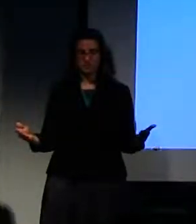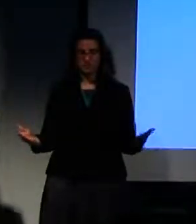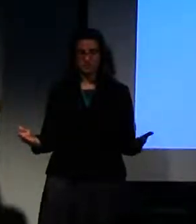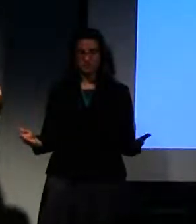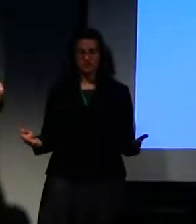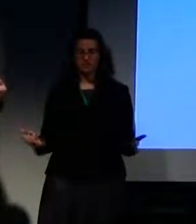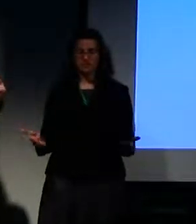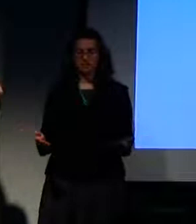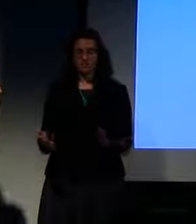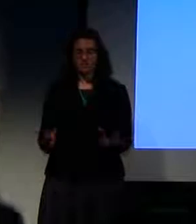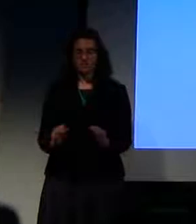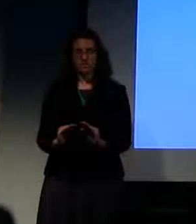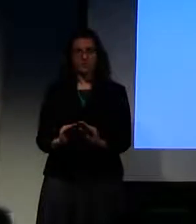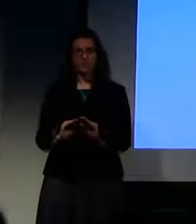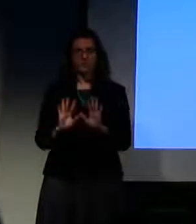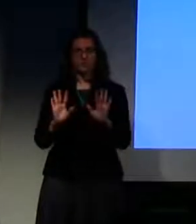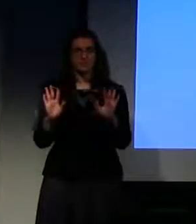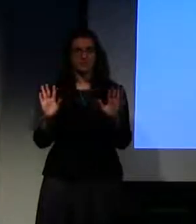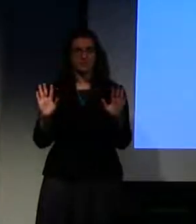And the moon.